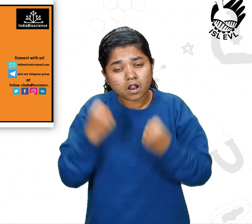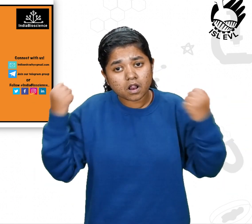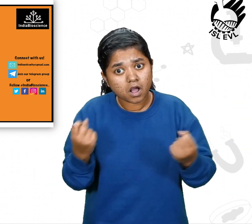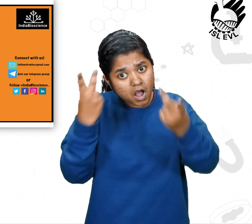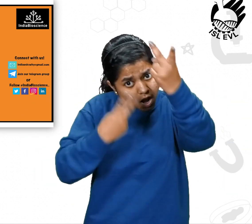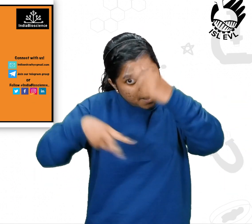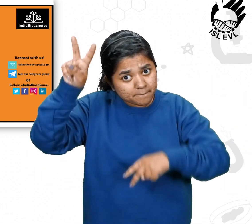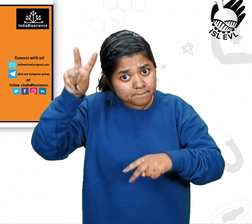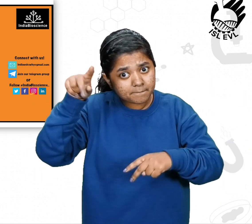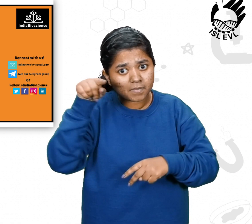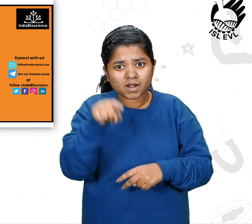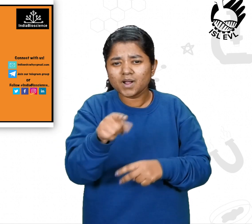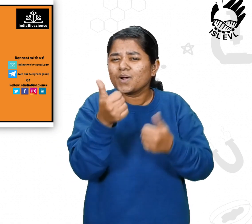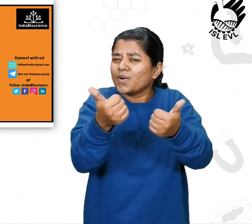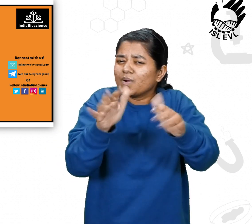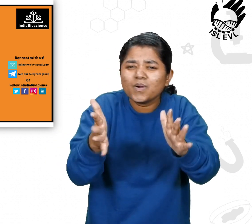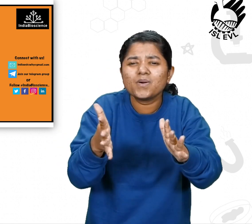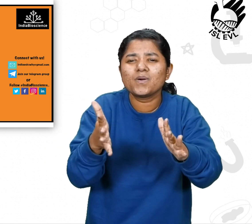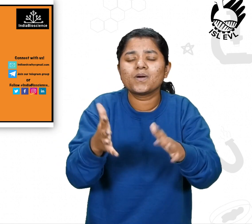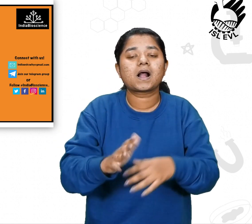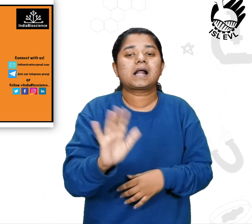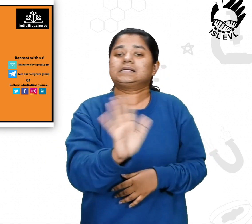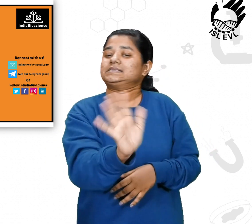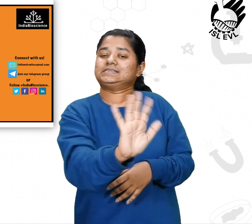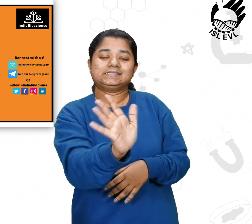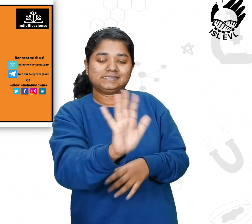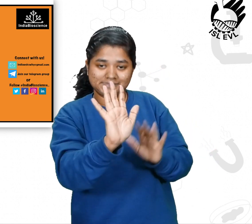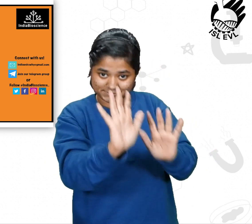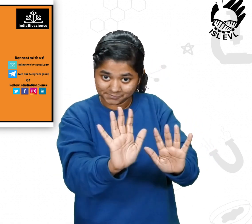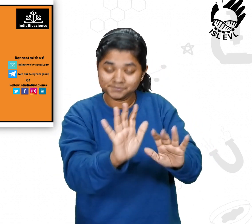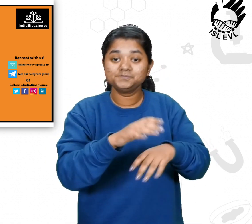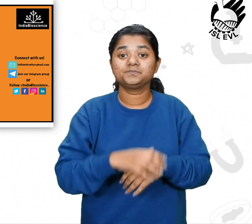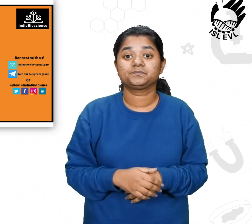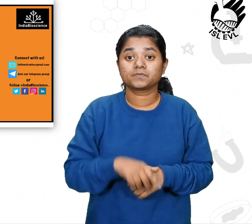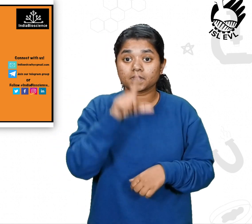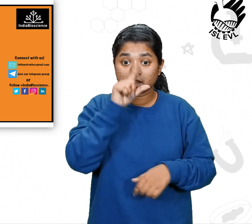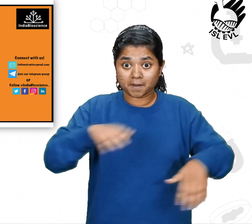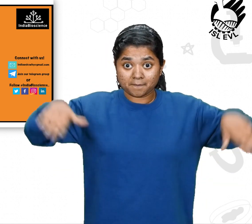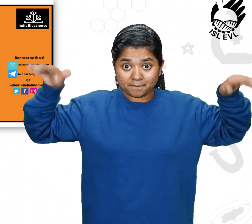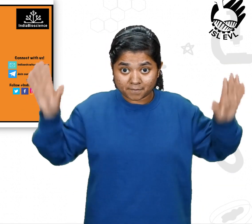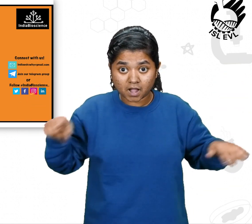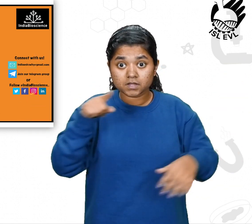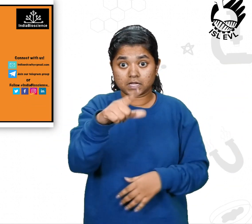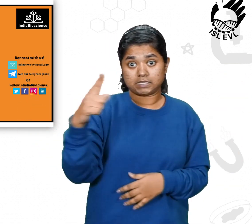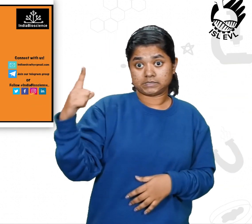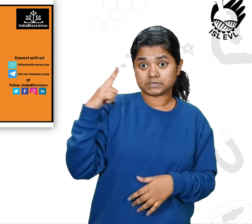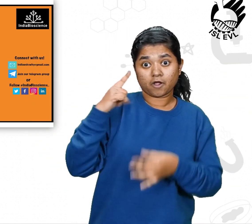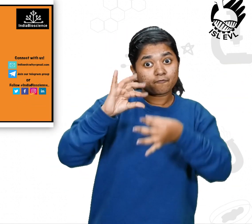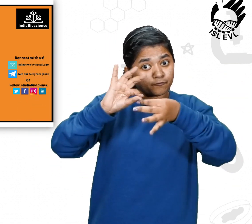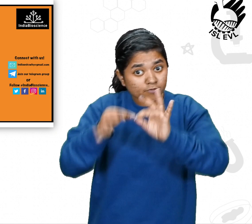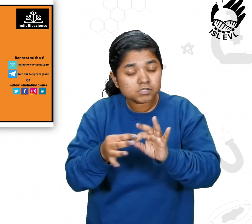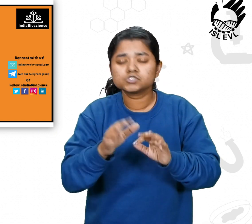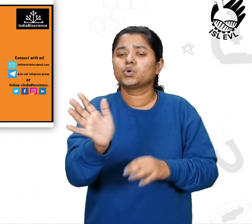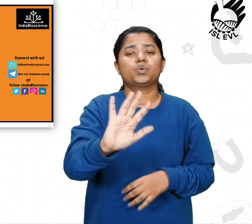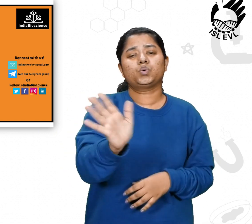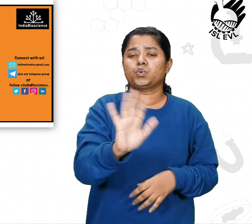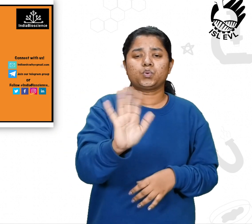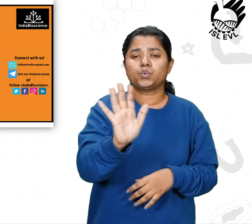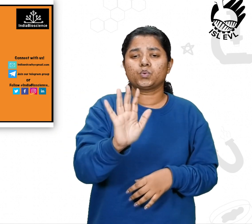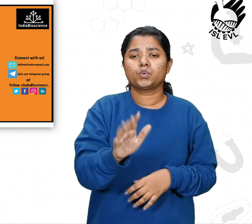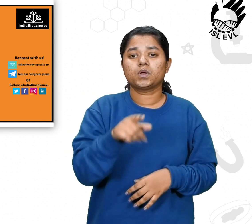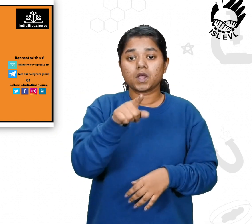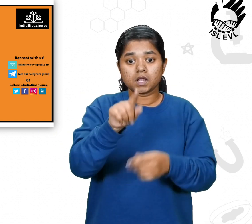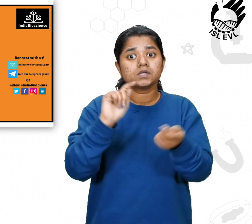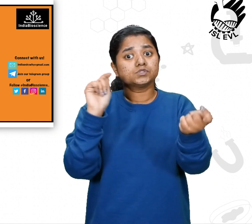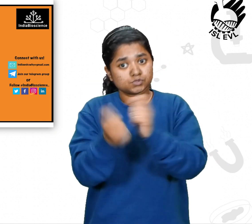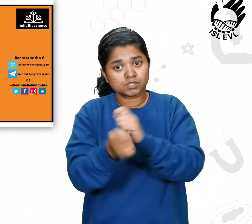birds in the group take turns to lead it. So, when one leader gets tired, it switches position with another bird. Oh,